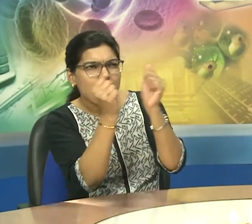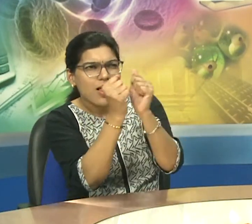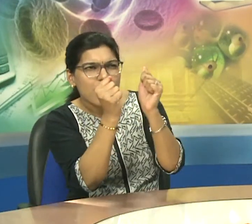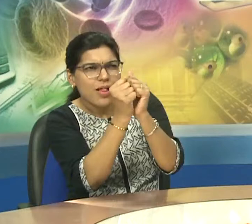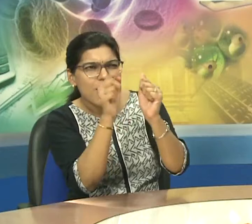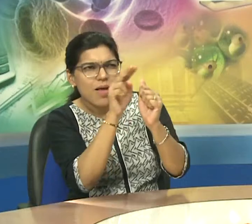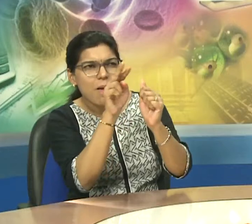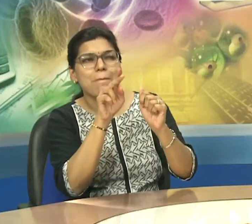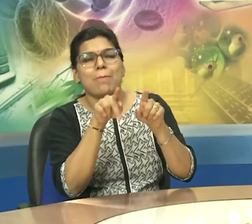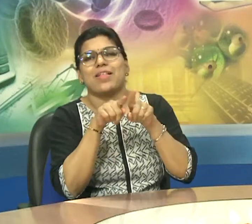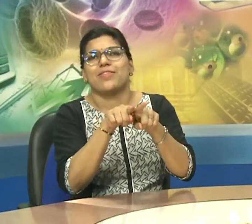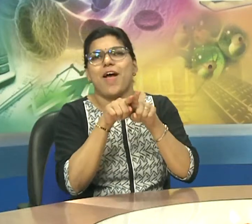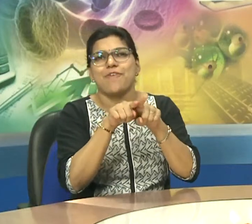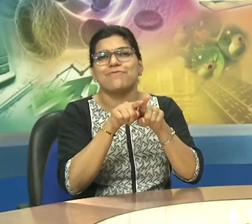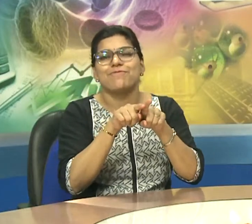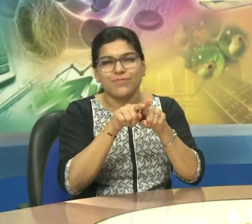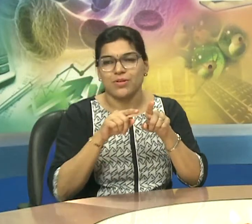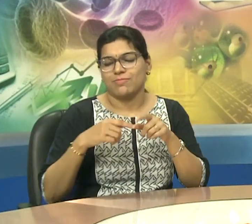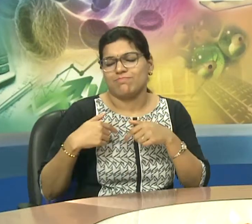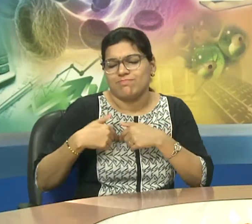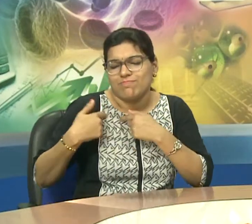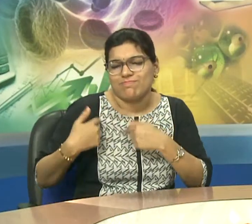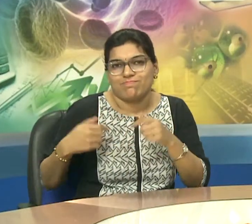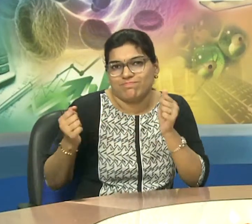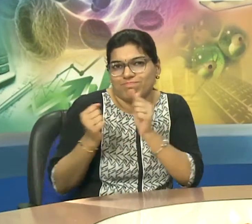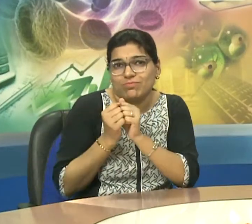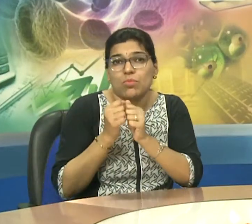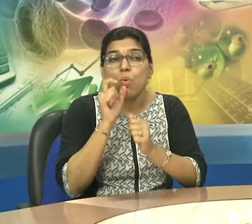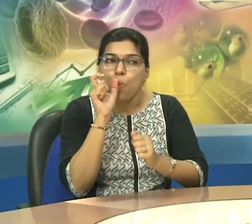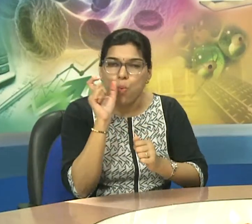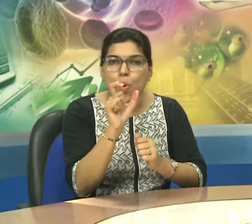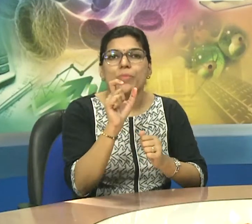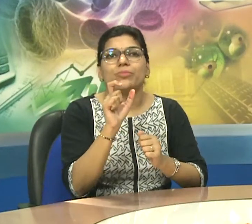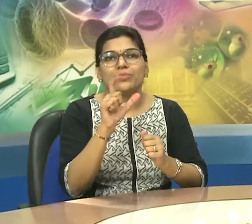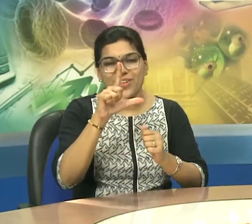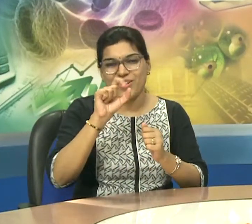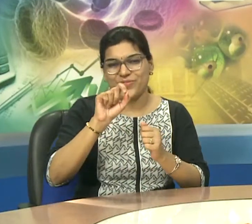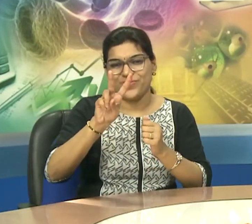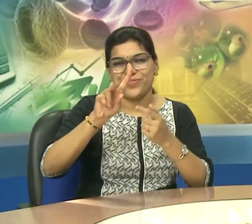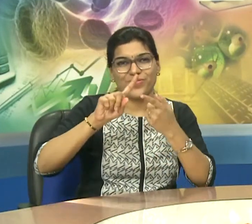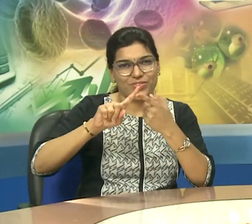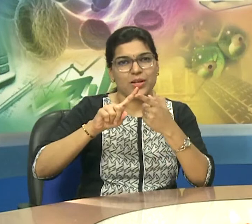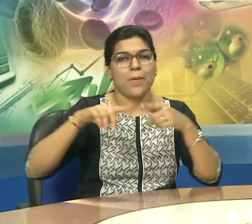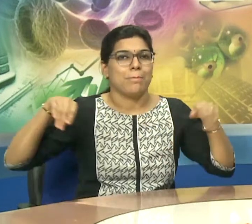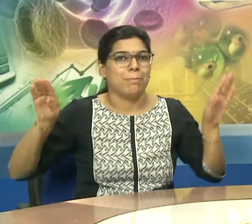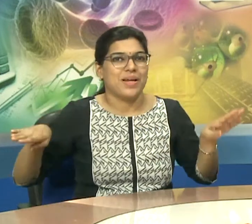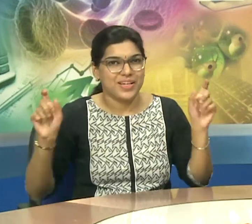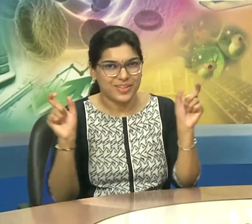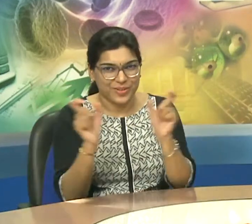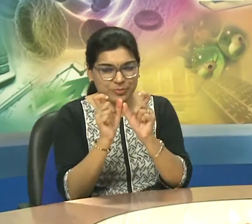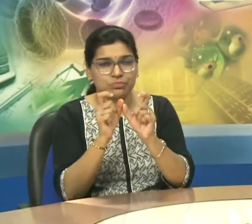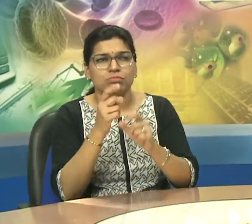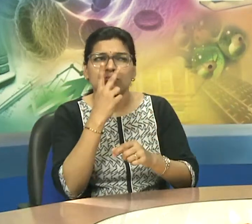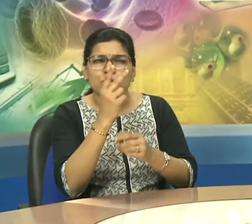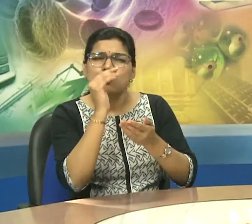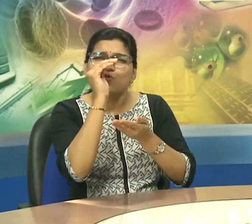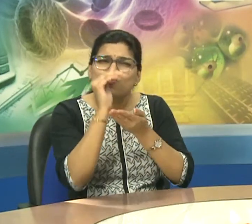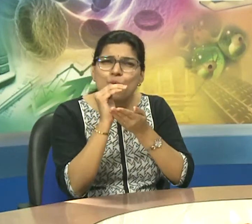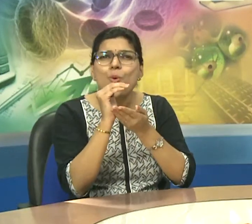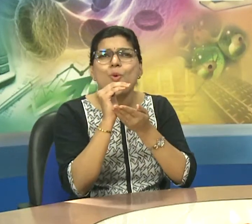lovebirds. These are very small African and Madagascan parrots